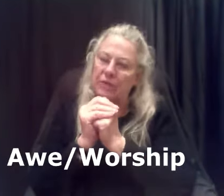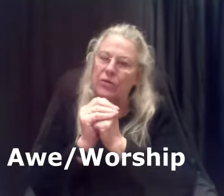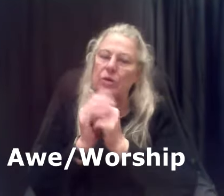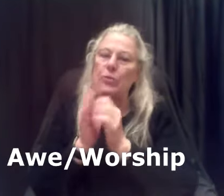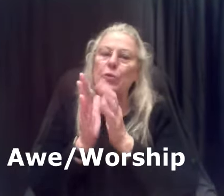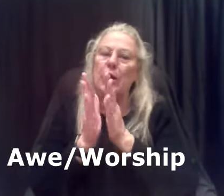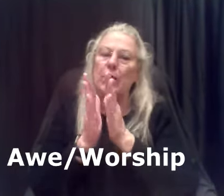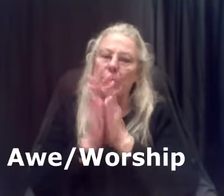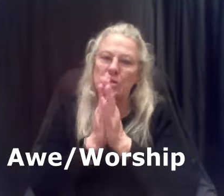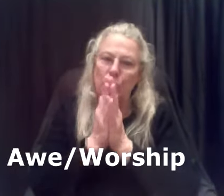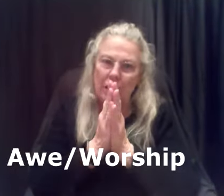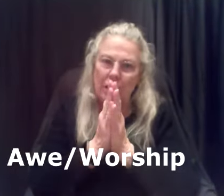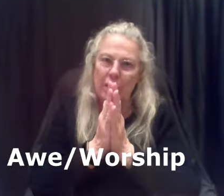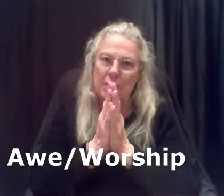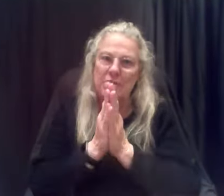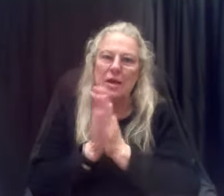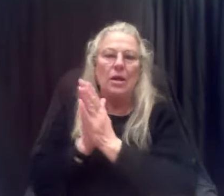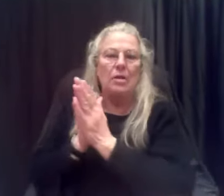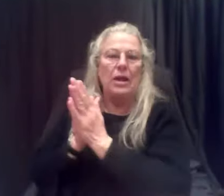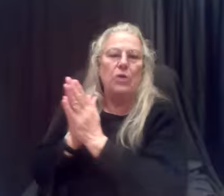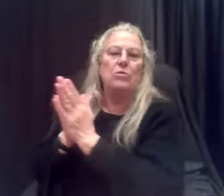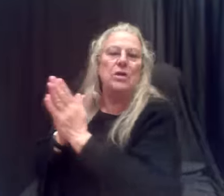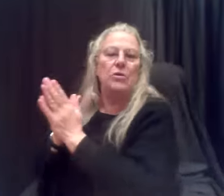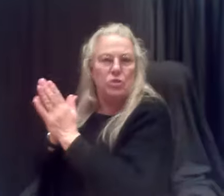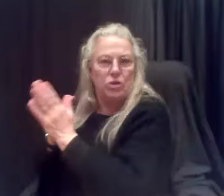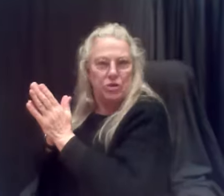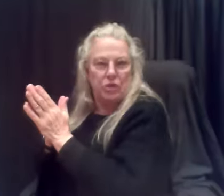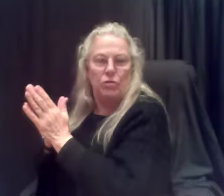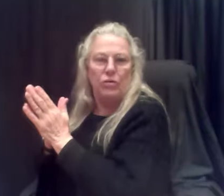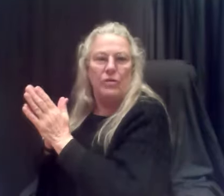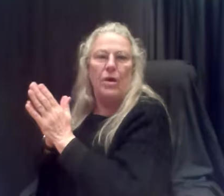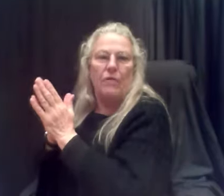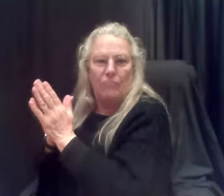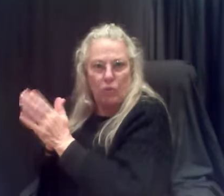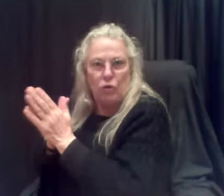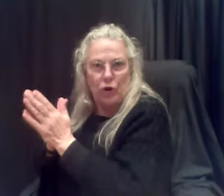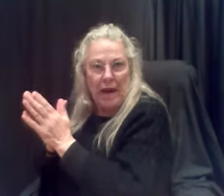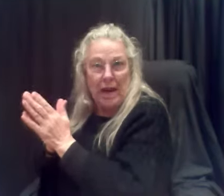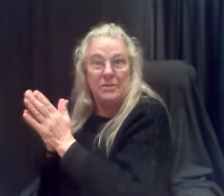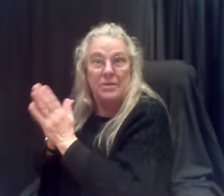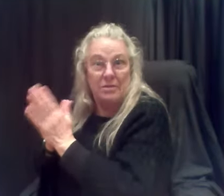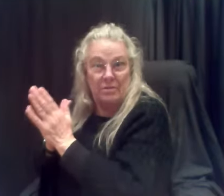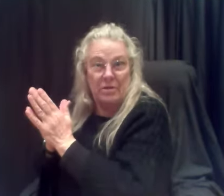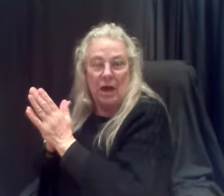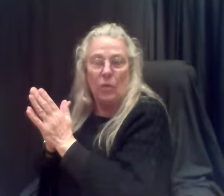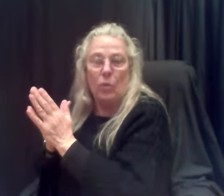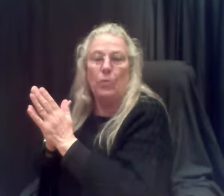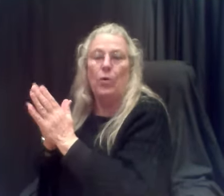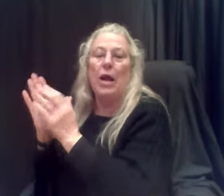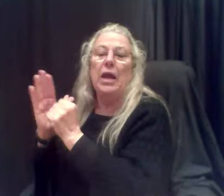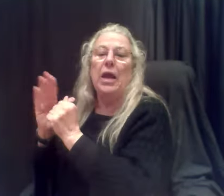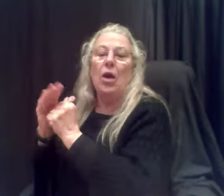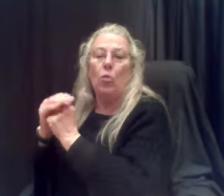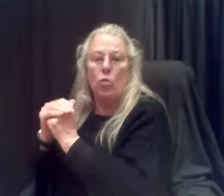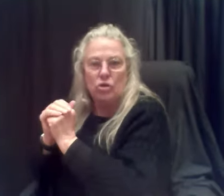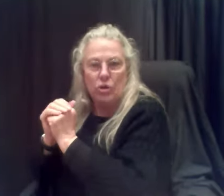than prayer, because prayer is like you tell your children, fold your hands when we pray. Worship